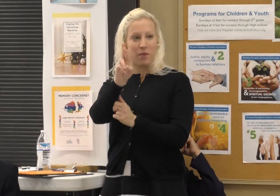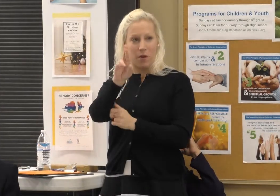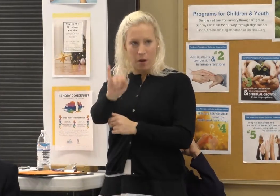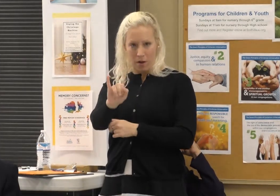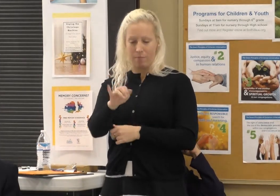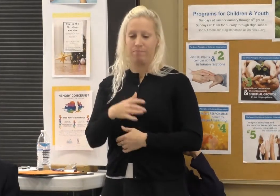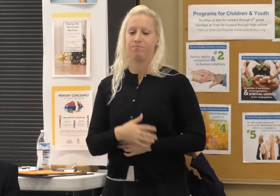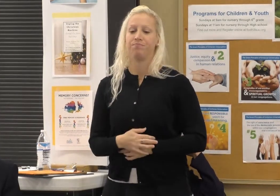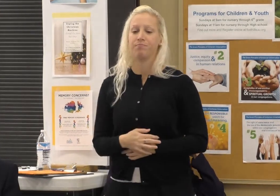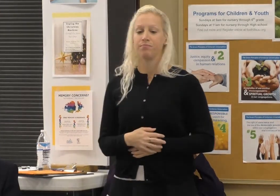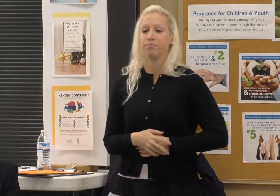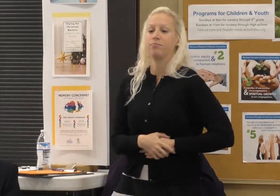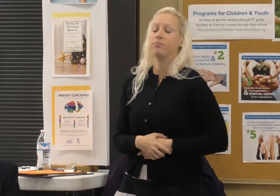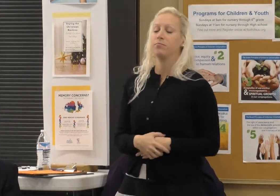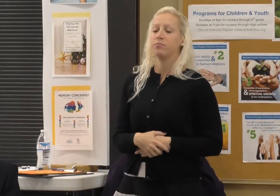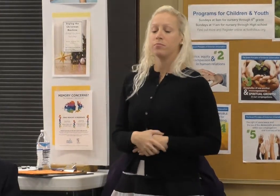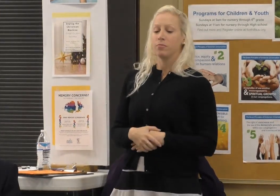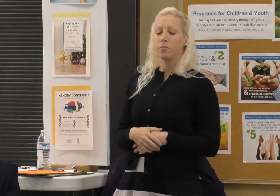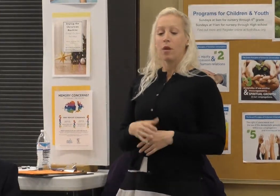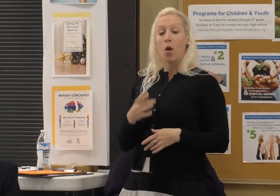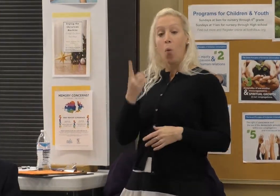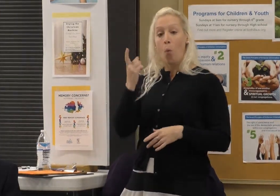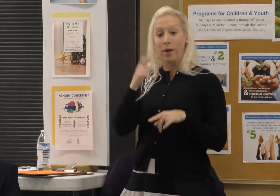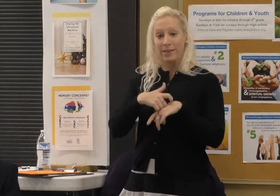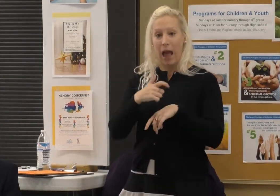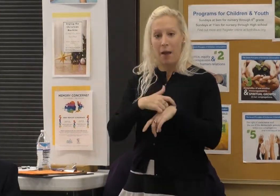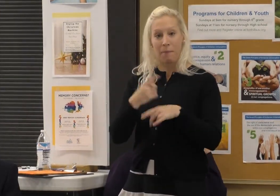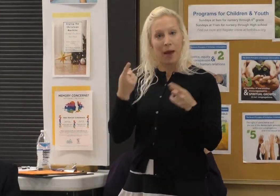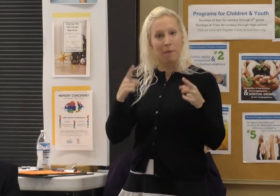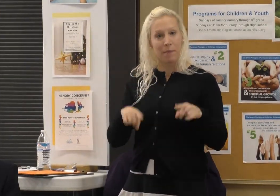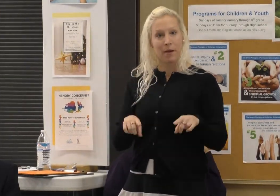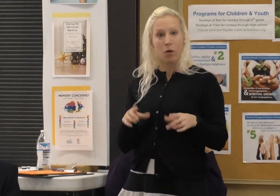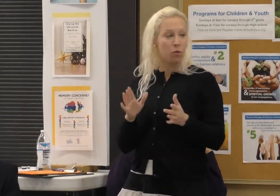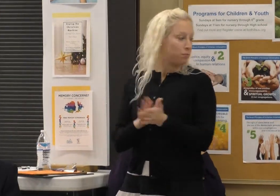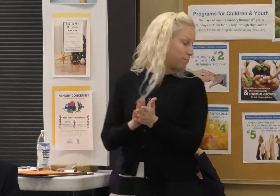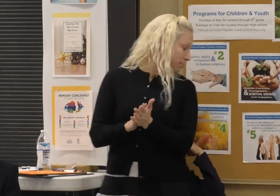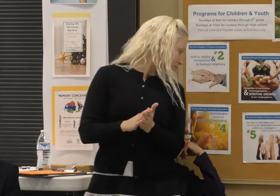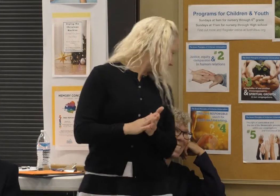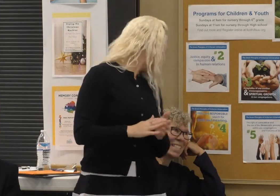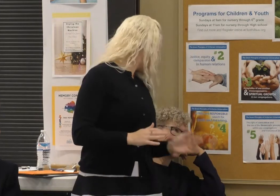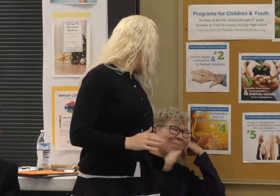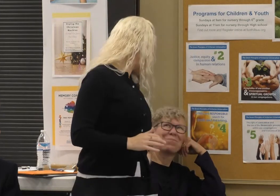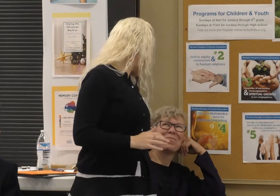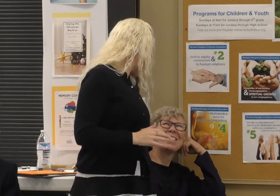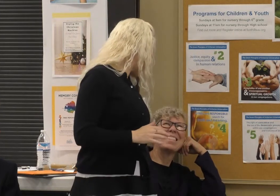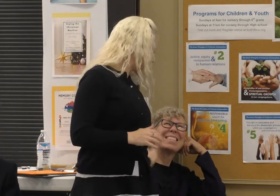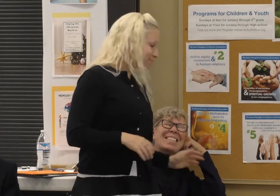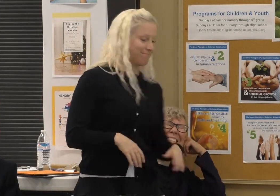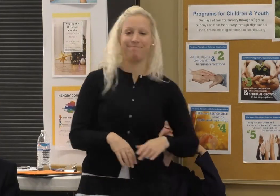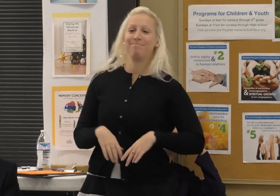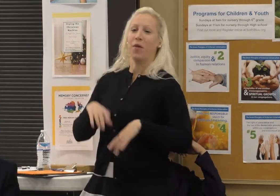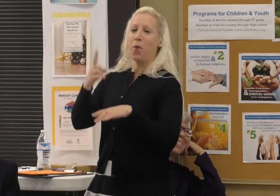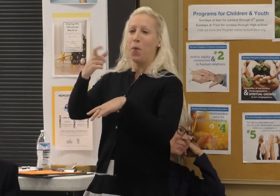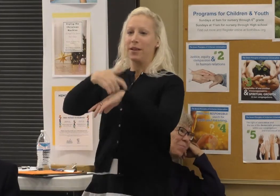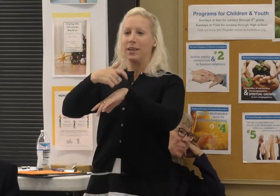past. I've been to a VRI situation. It was a medical setting.